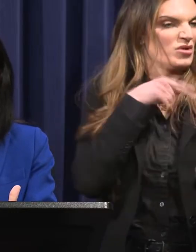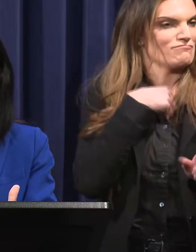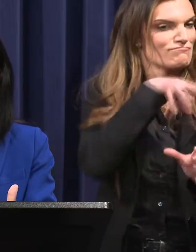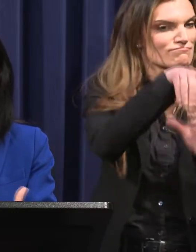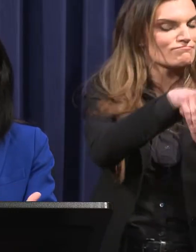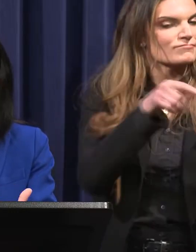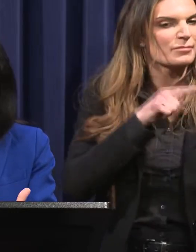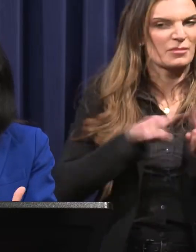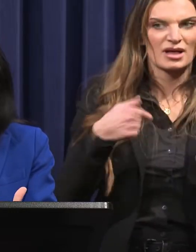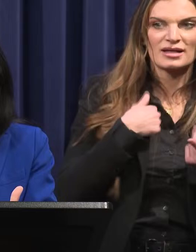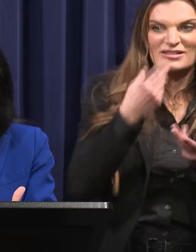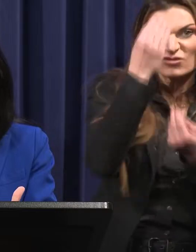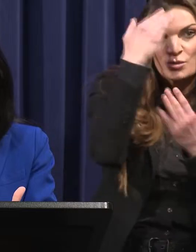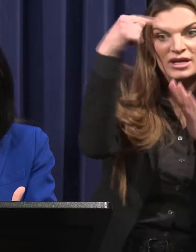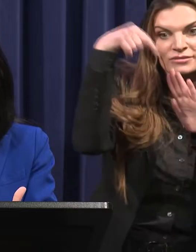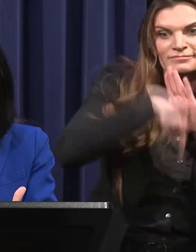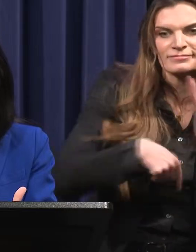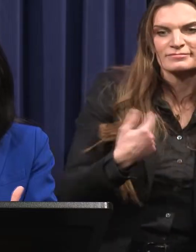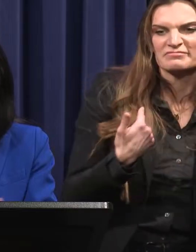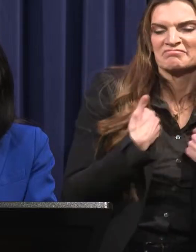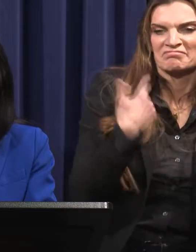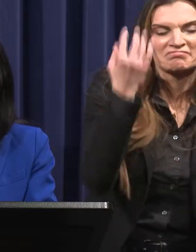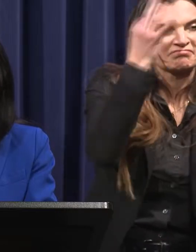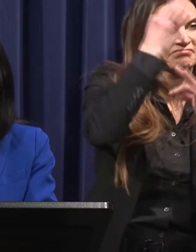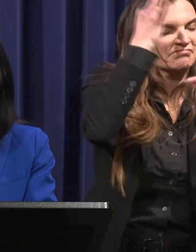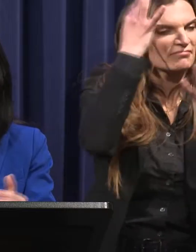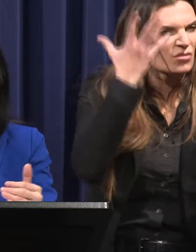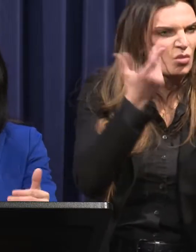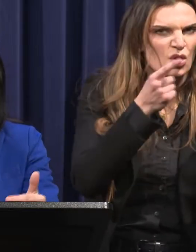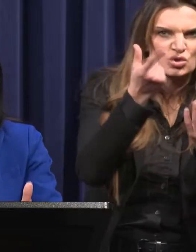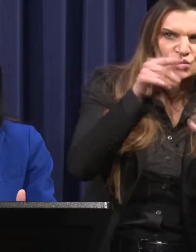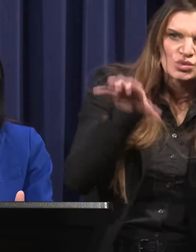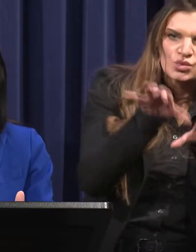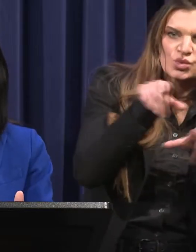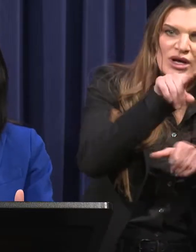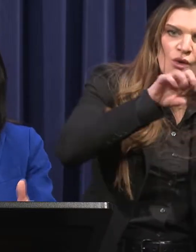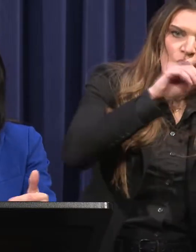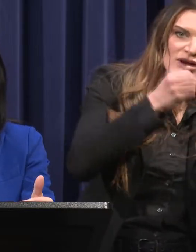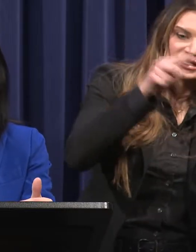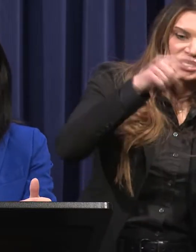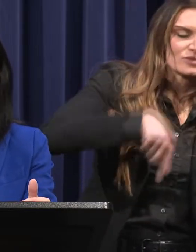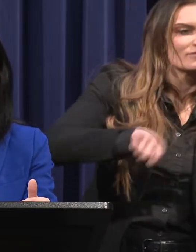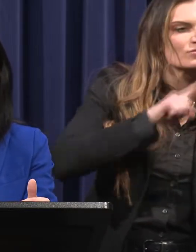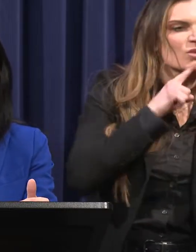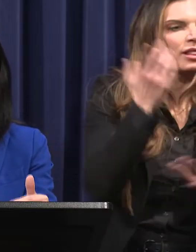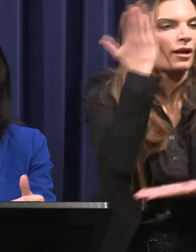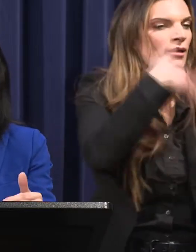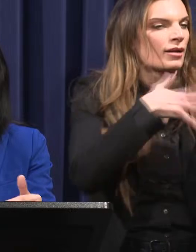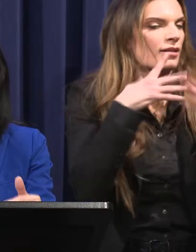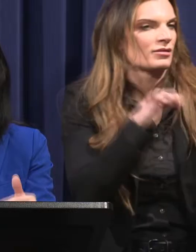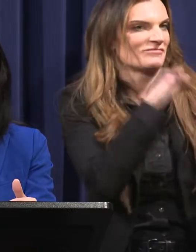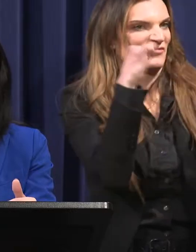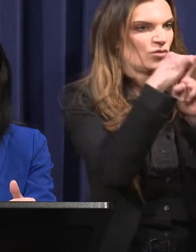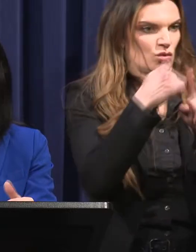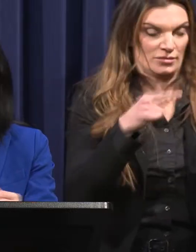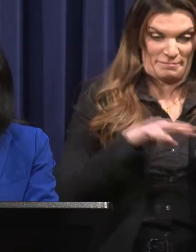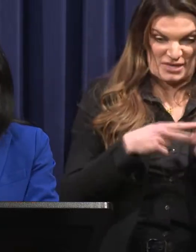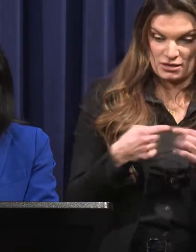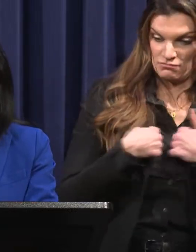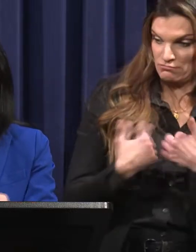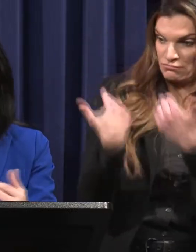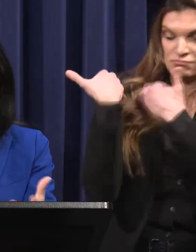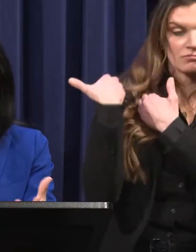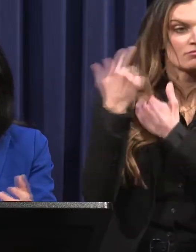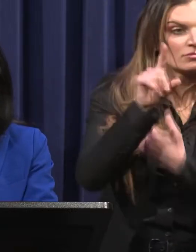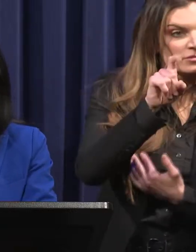you know, it's a recipe for disaster. And also, in terms of accountability, even if you were to say sometimes